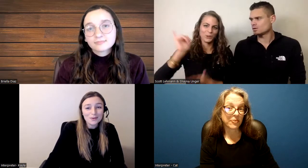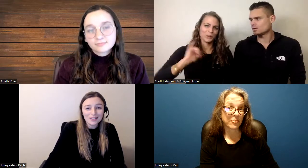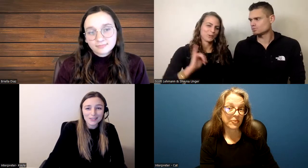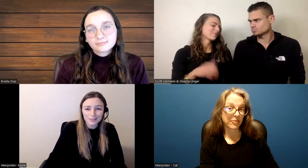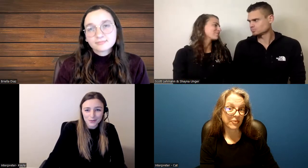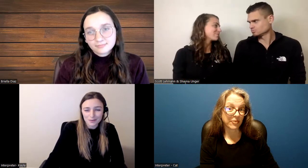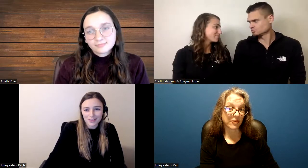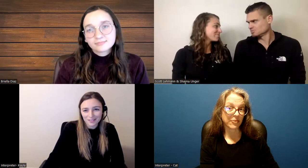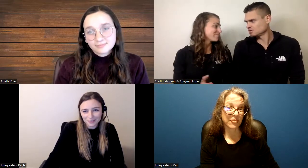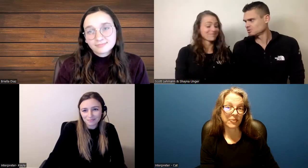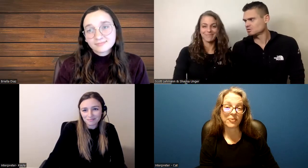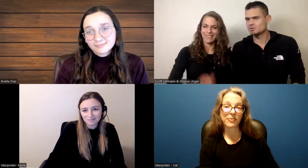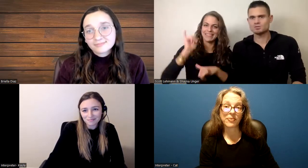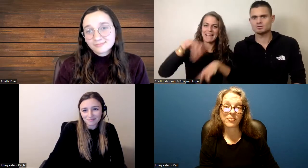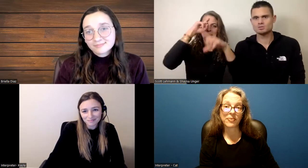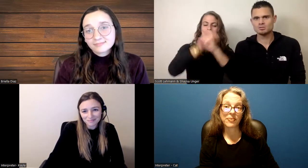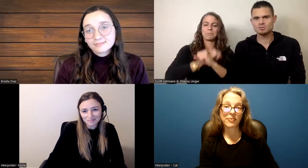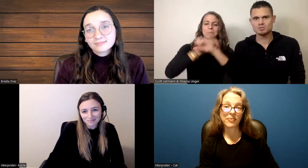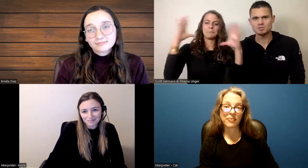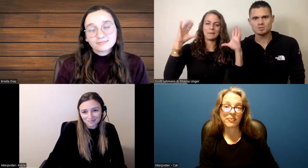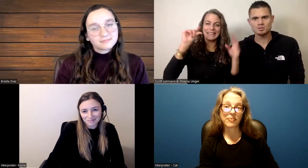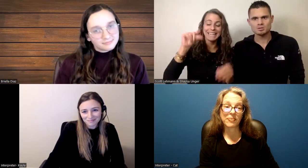And I'm a school counselor for the School for the Deaf.